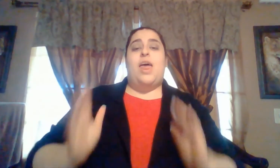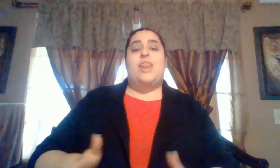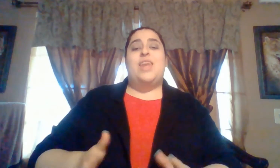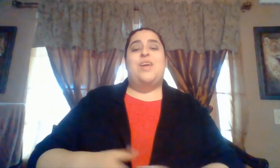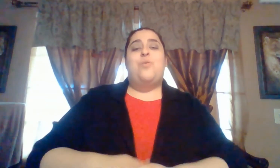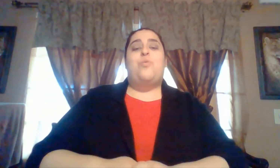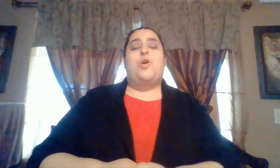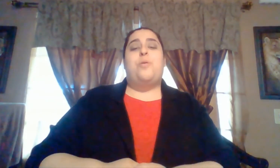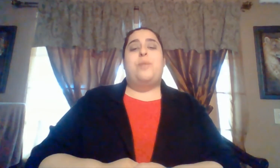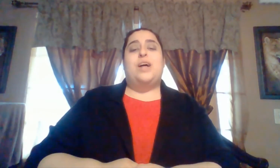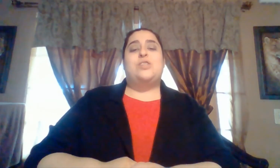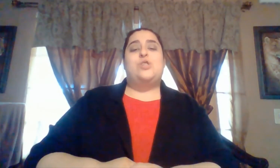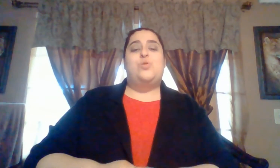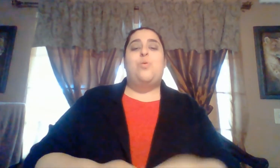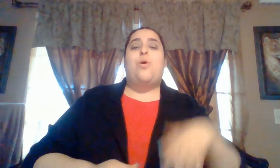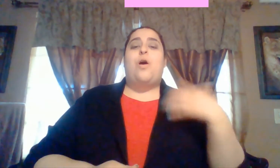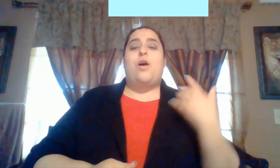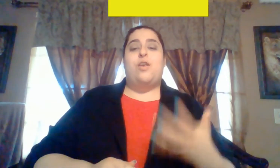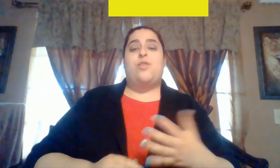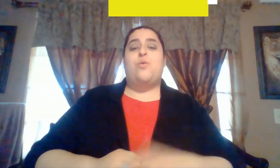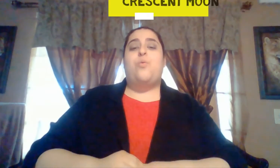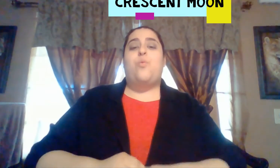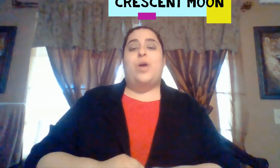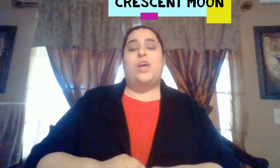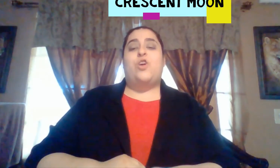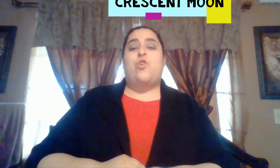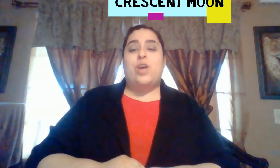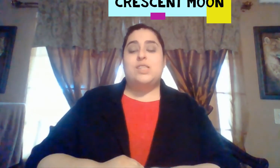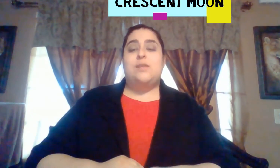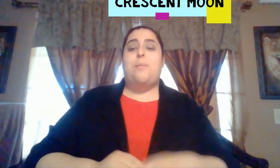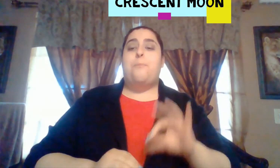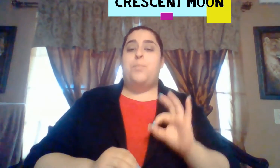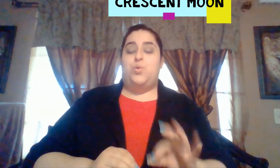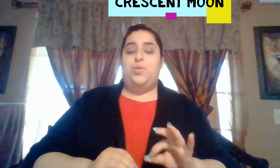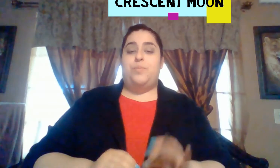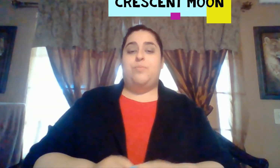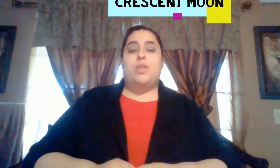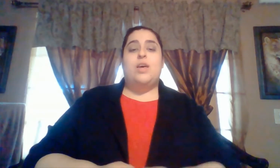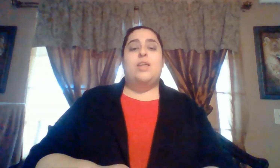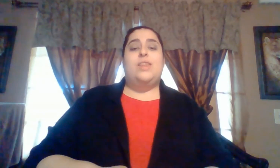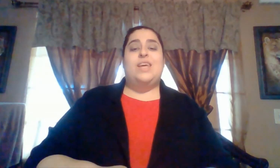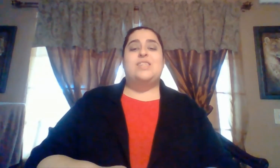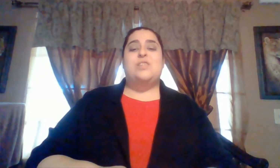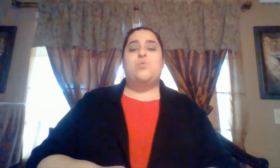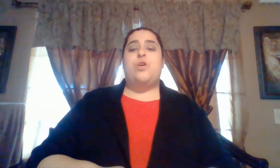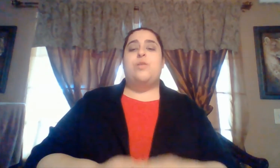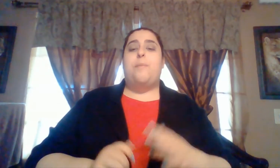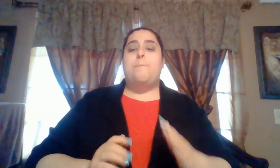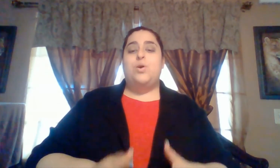And then we go back to another wane crescent moon. This is where the